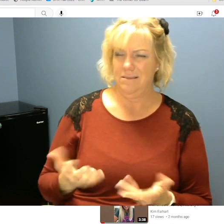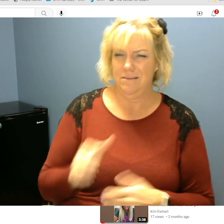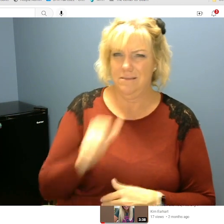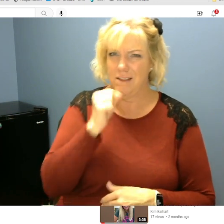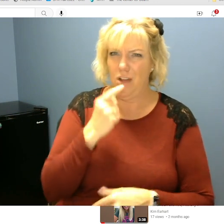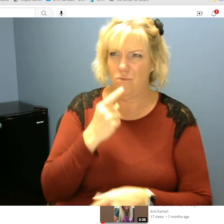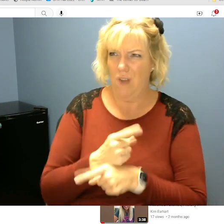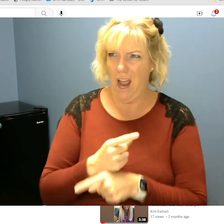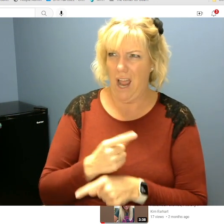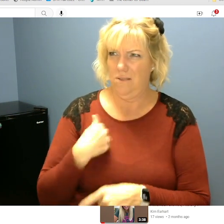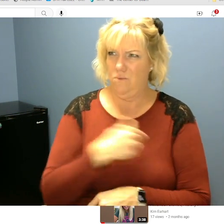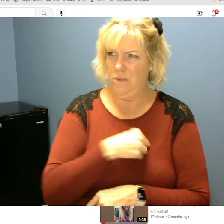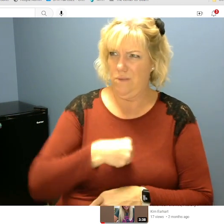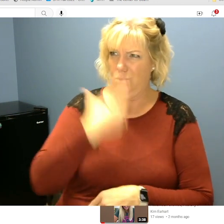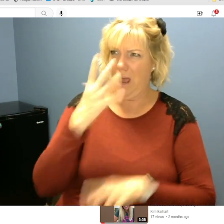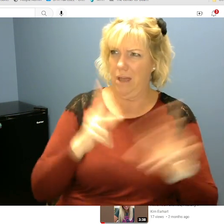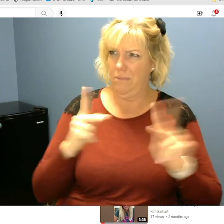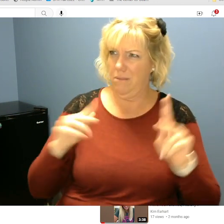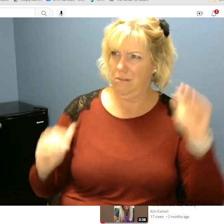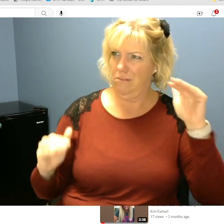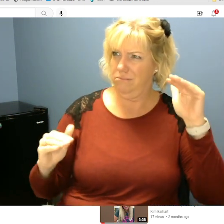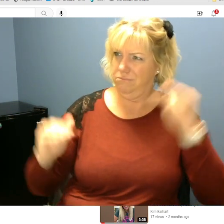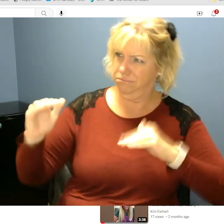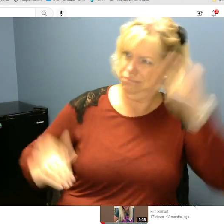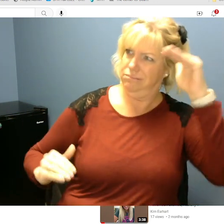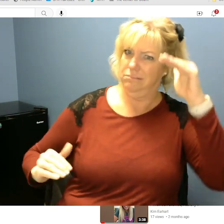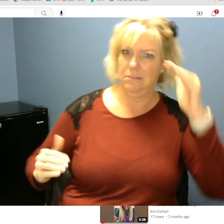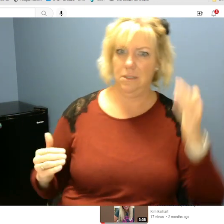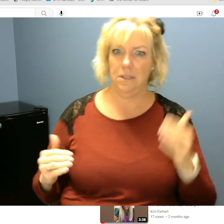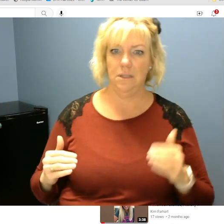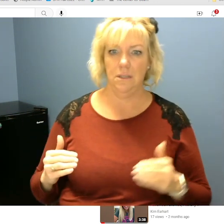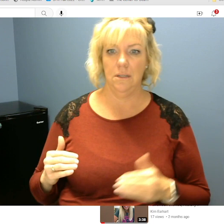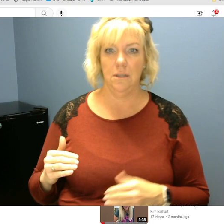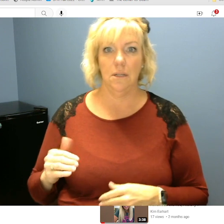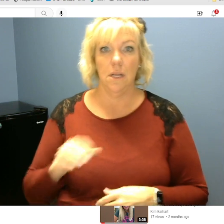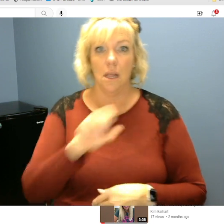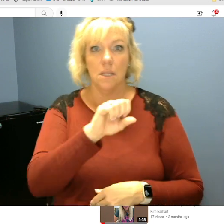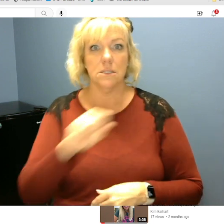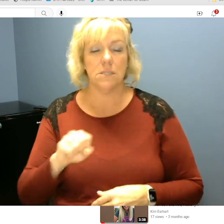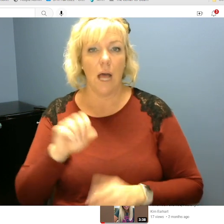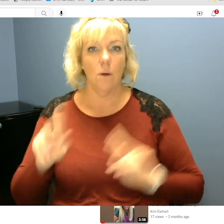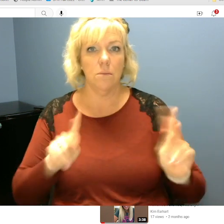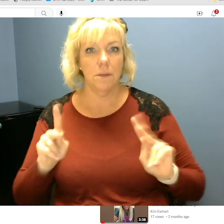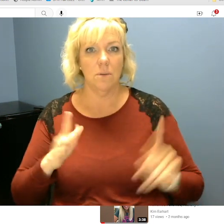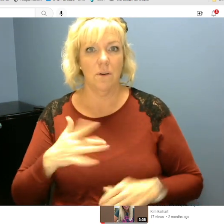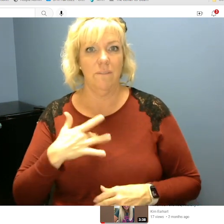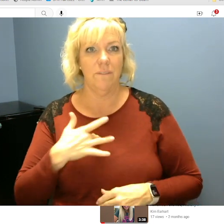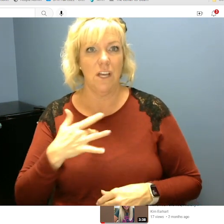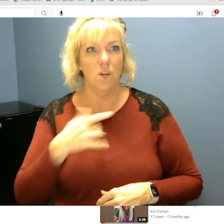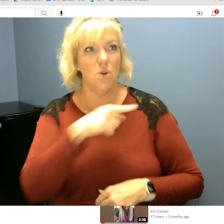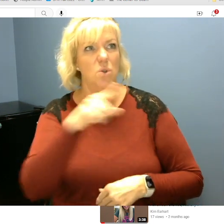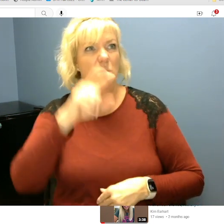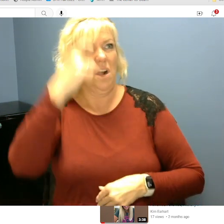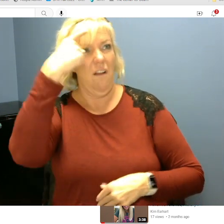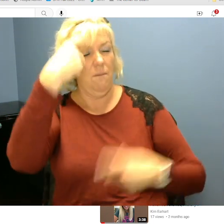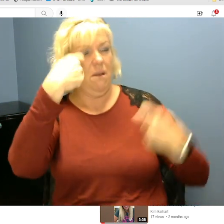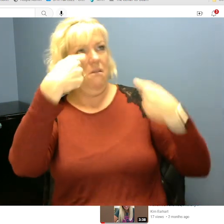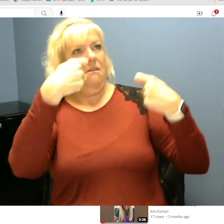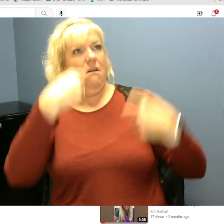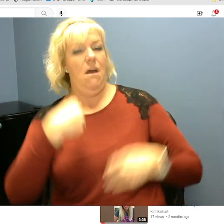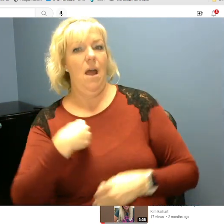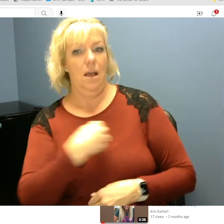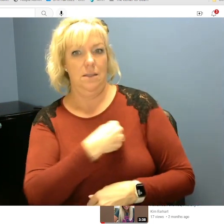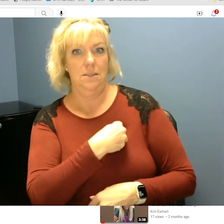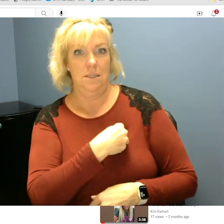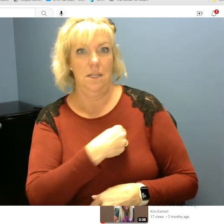make this point, like the world is turned upside down, and that the South will feel like they're under martial law. And it's in that context that they'll create